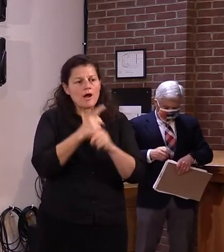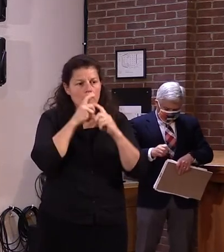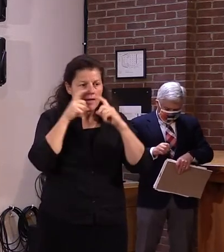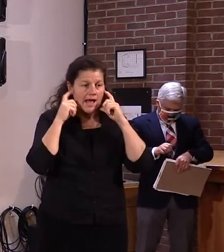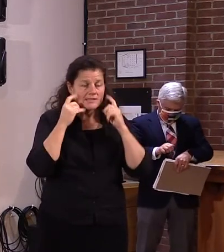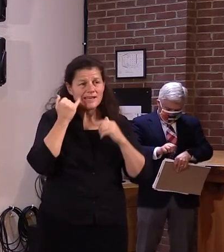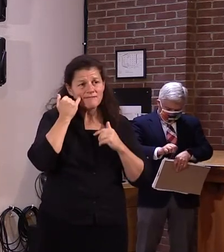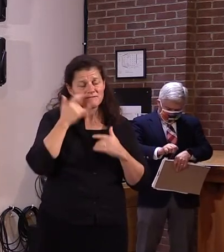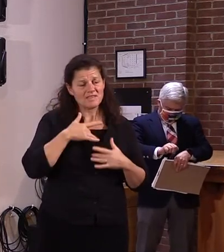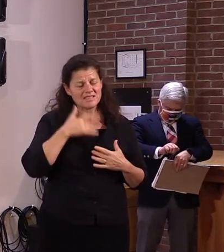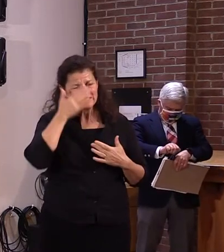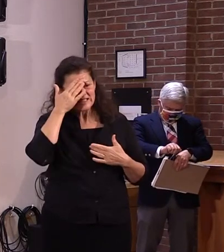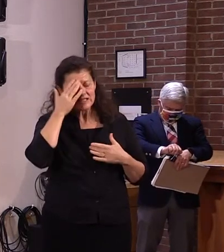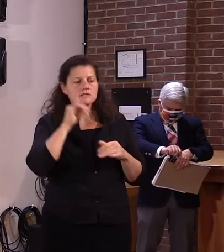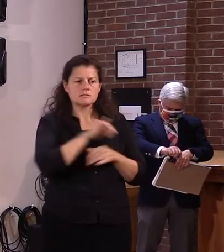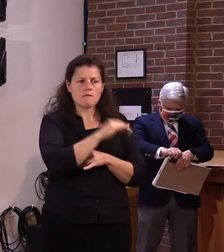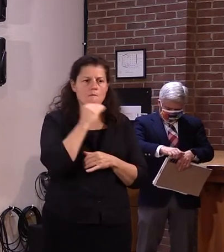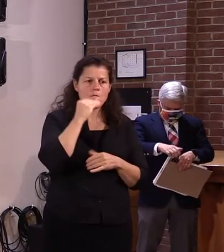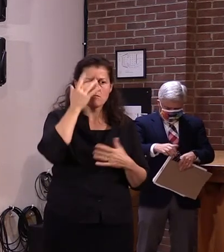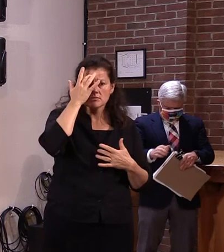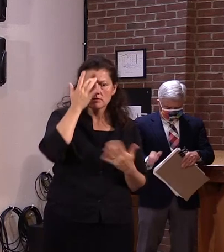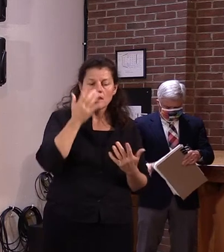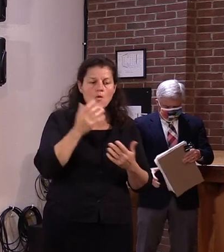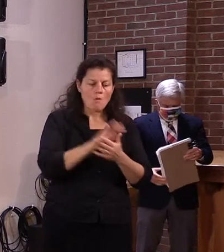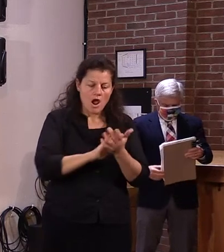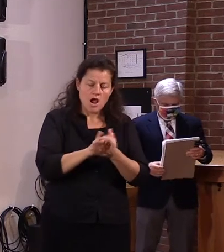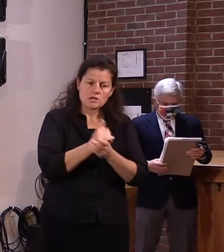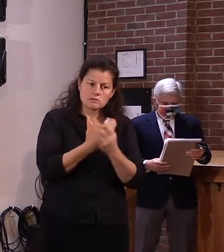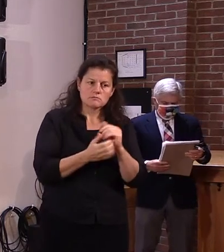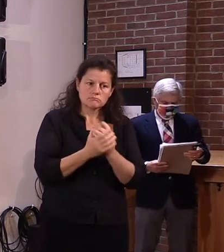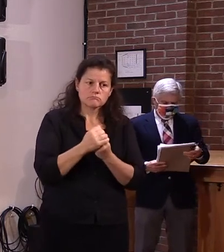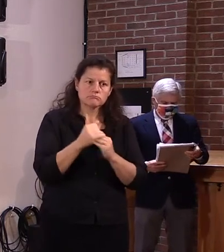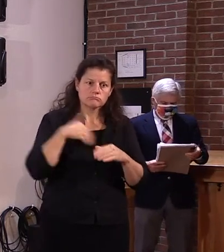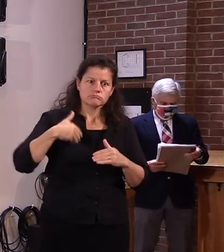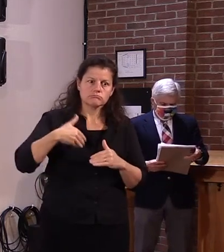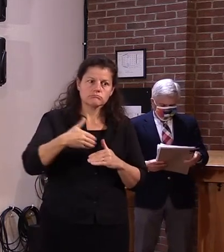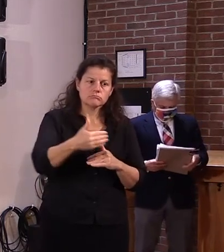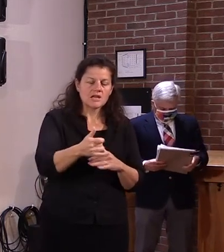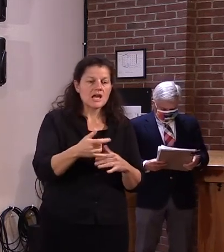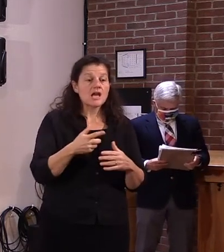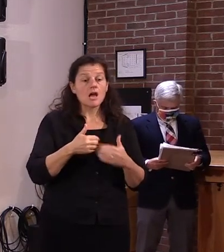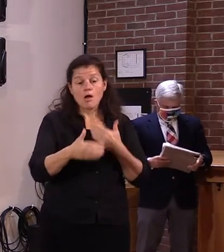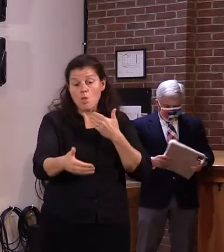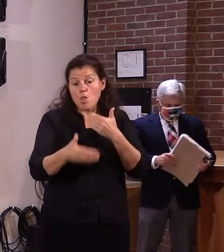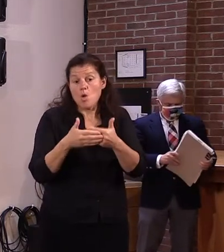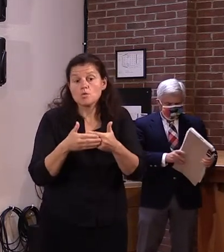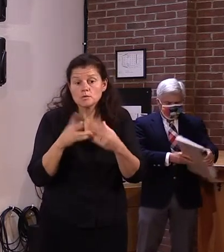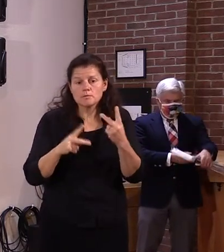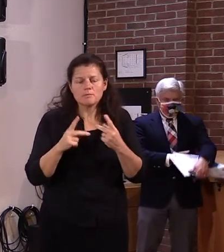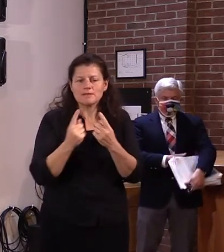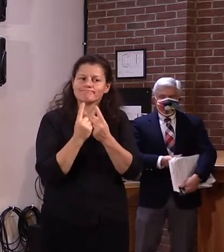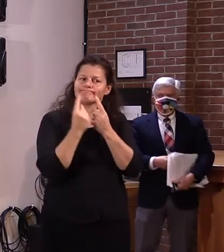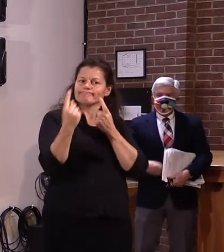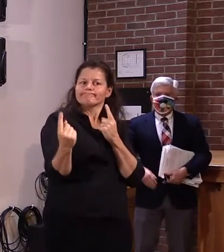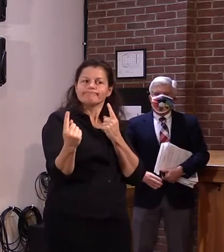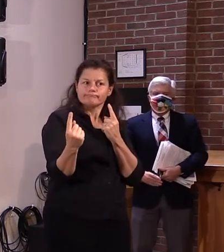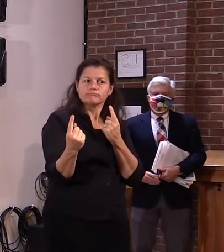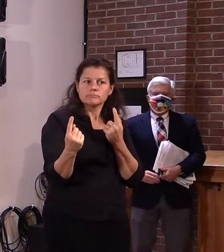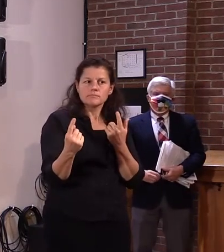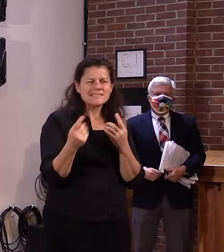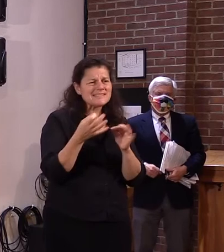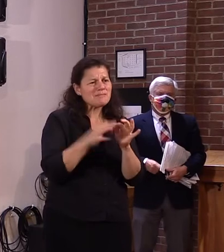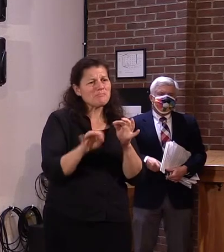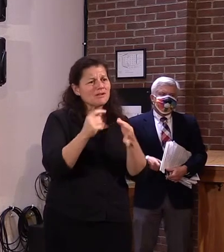sick, wash your hands a lot, stay separated from others. I mean, these are just very simple things that people can do to